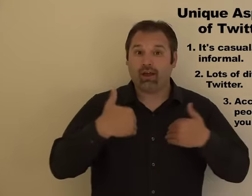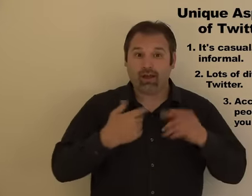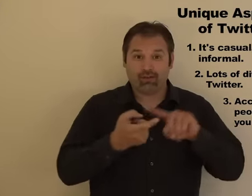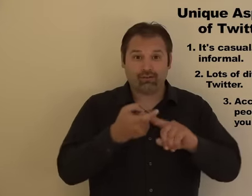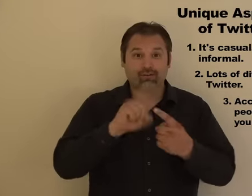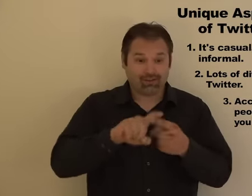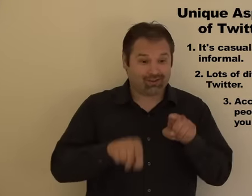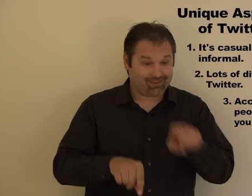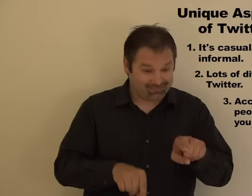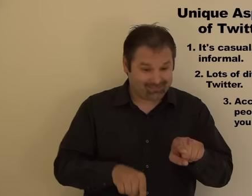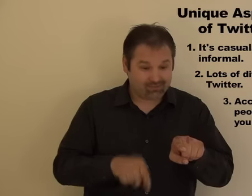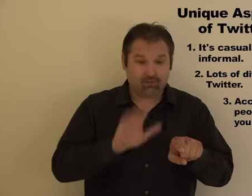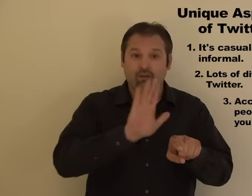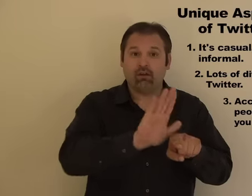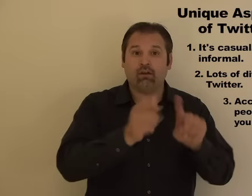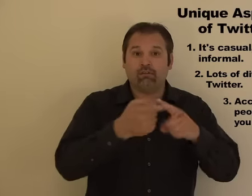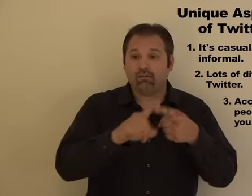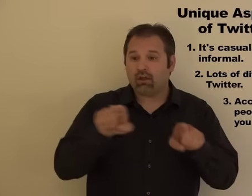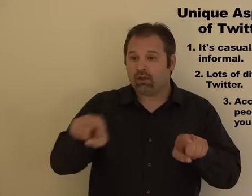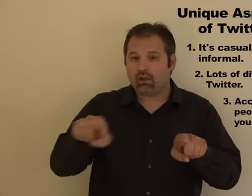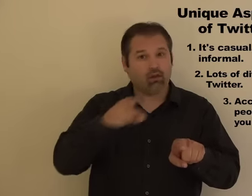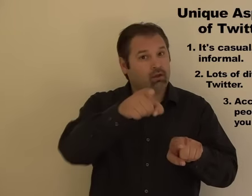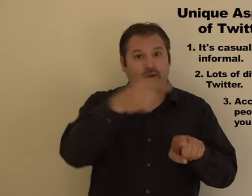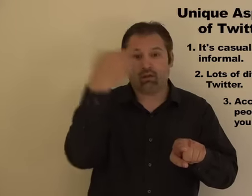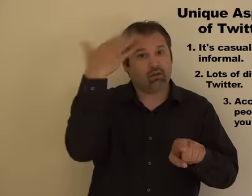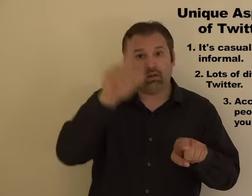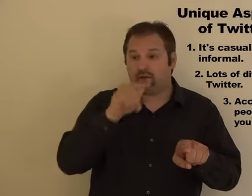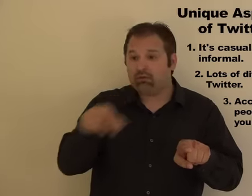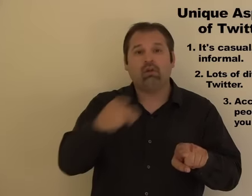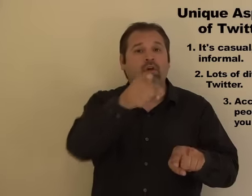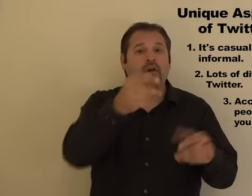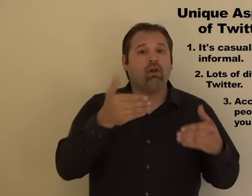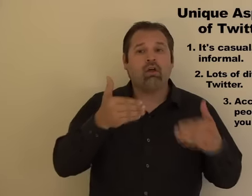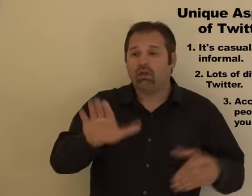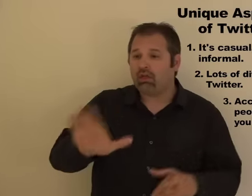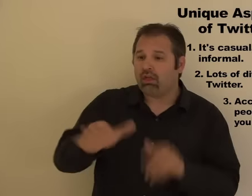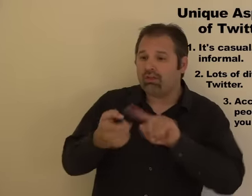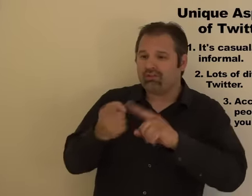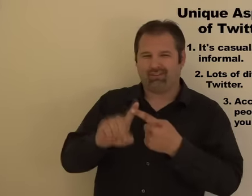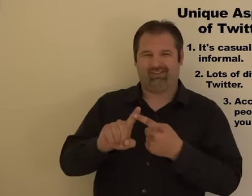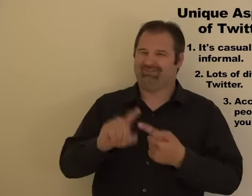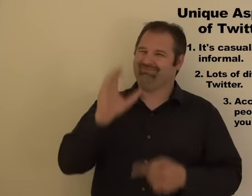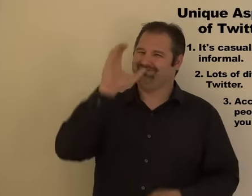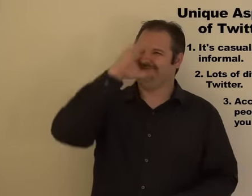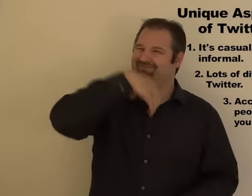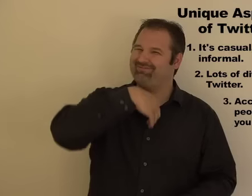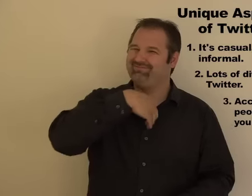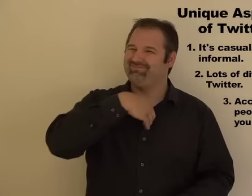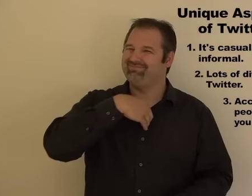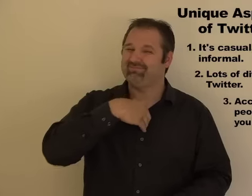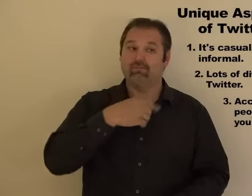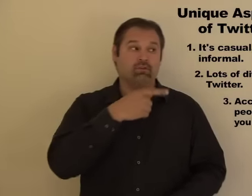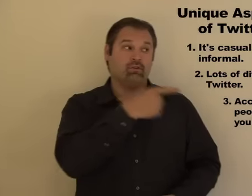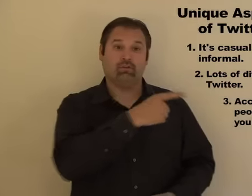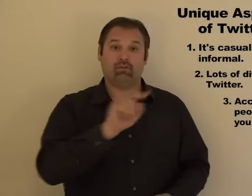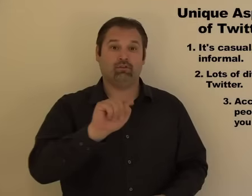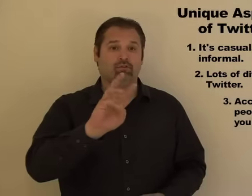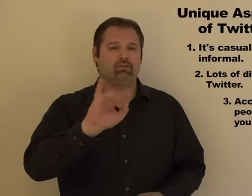Unlike Facebook, where it is kind of creepy if you start to friend people who are connected to your other contacts, it